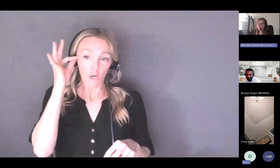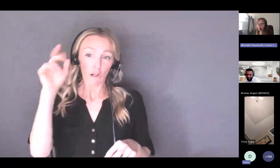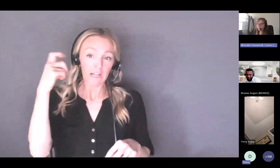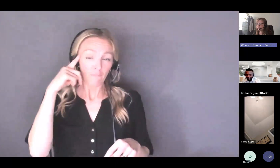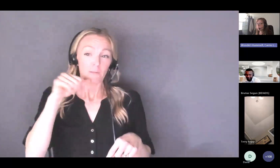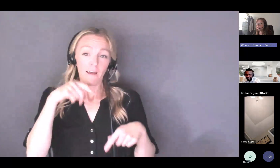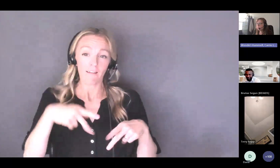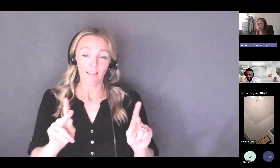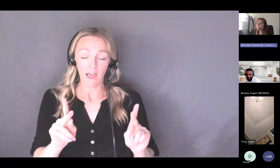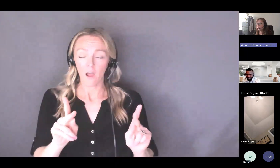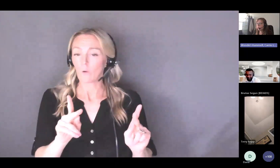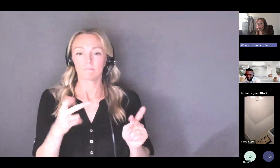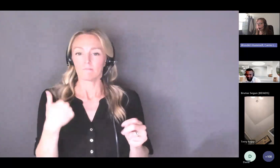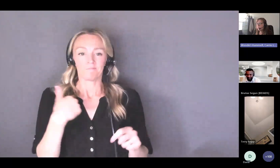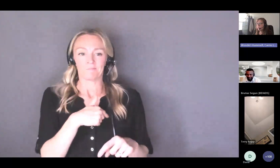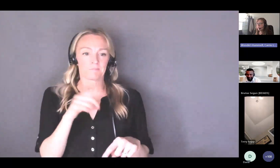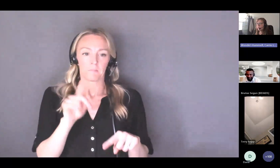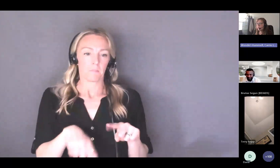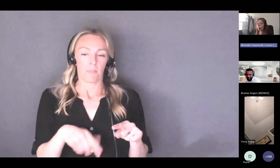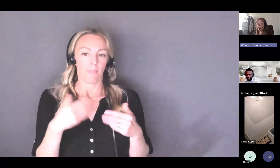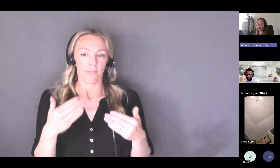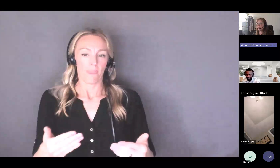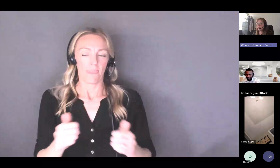that's not a direction we can go.